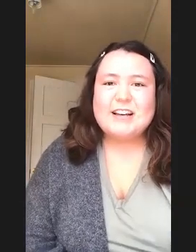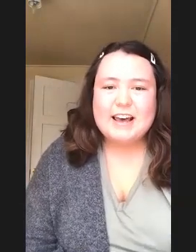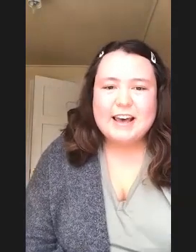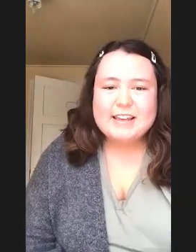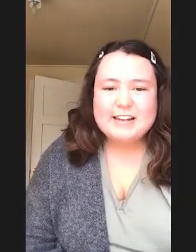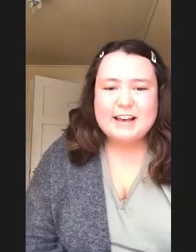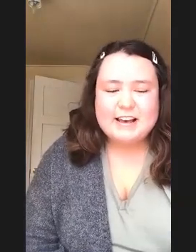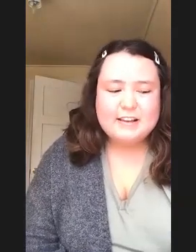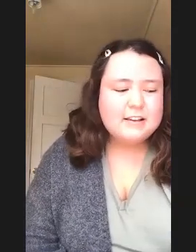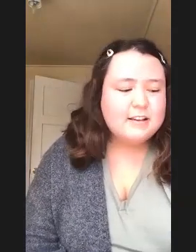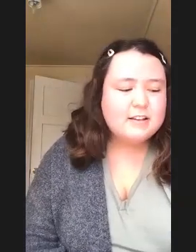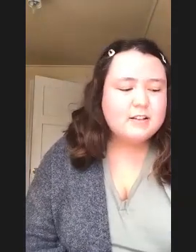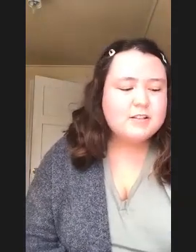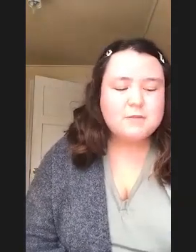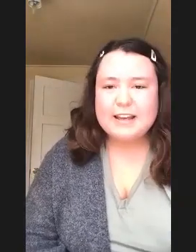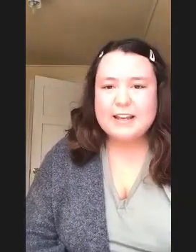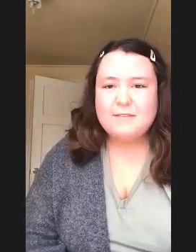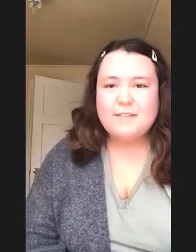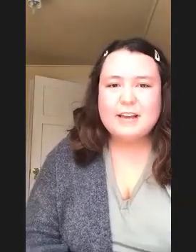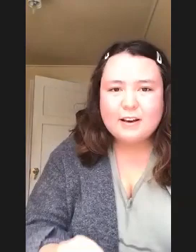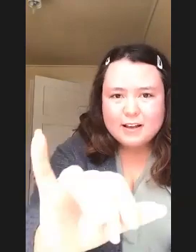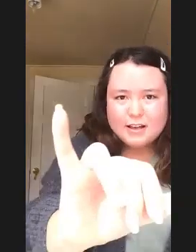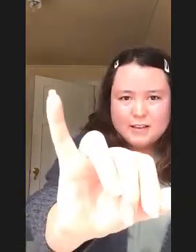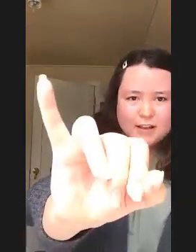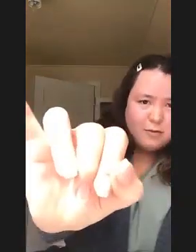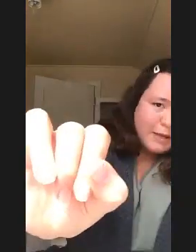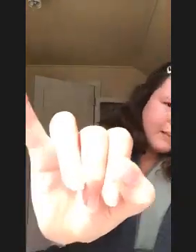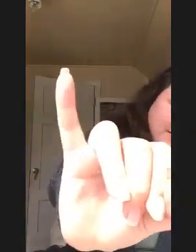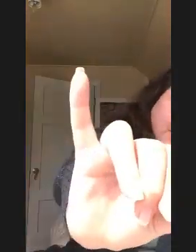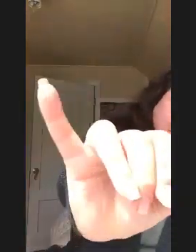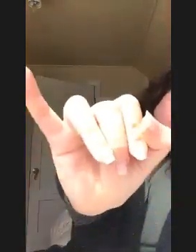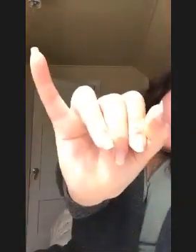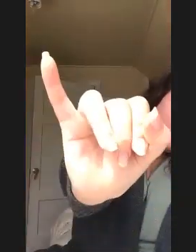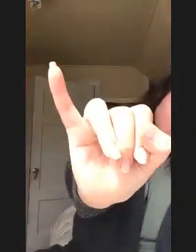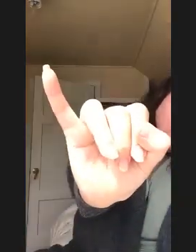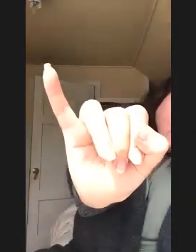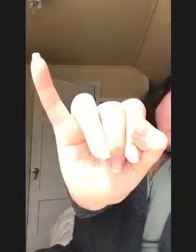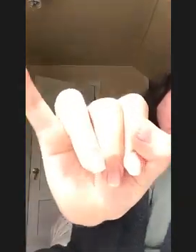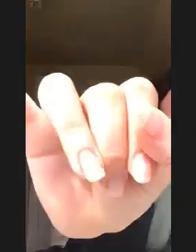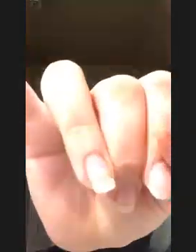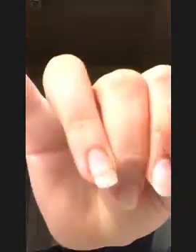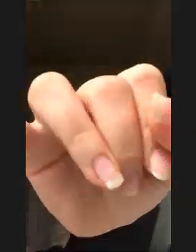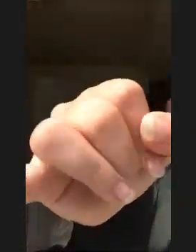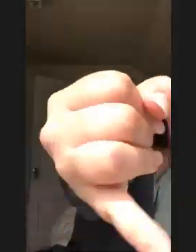I can do my name in the alphabet. So this is